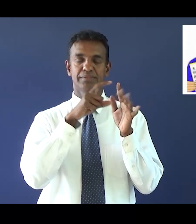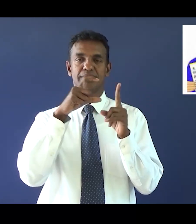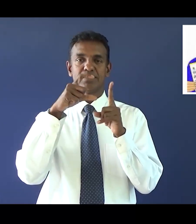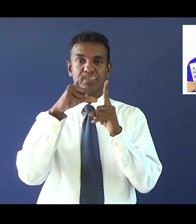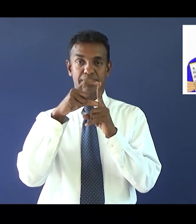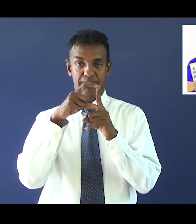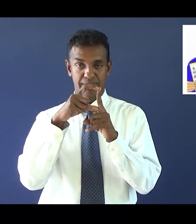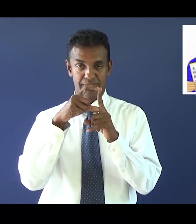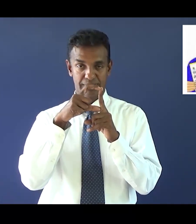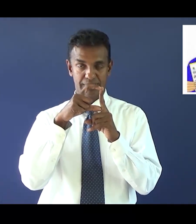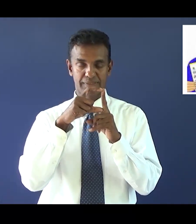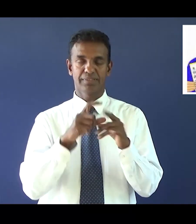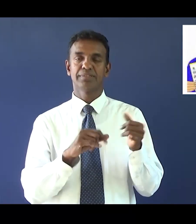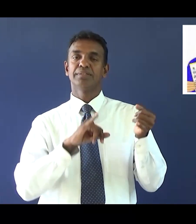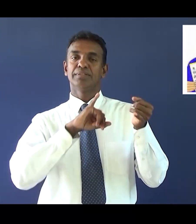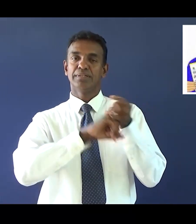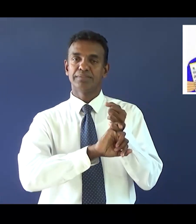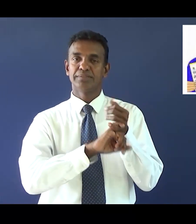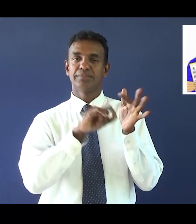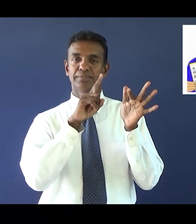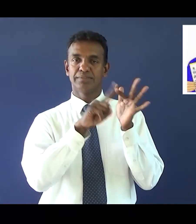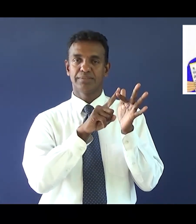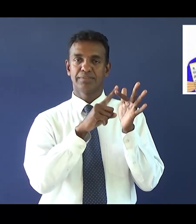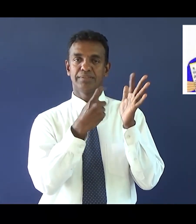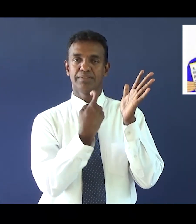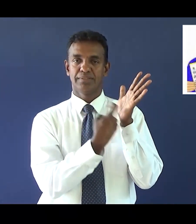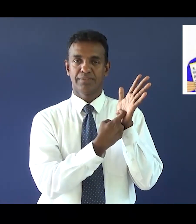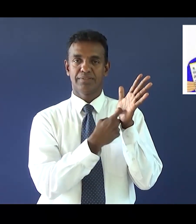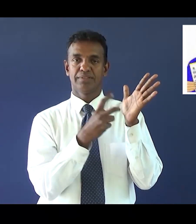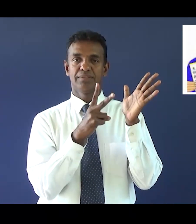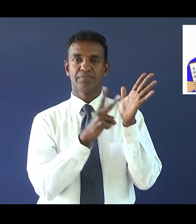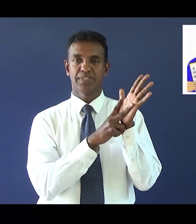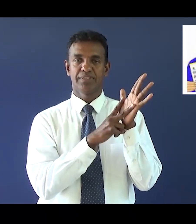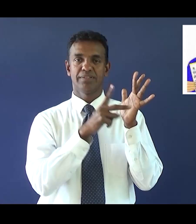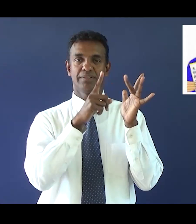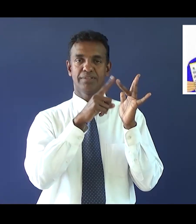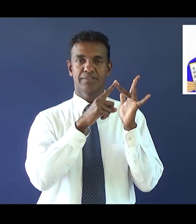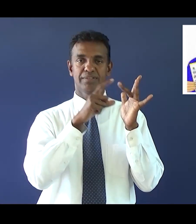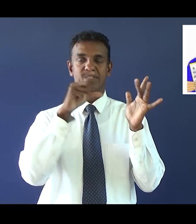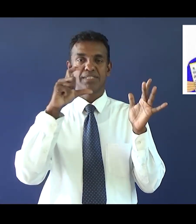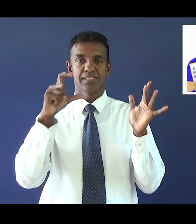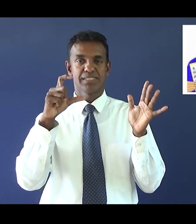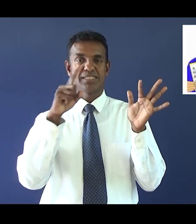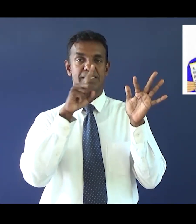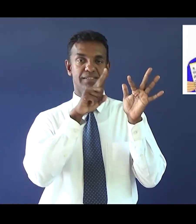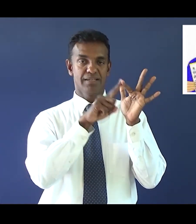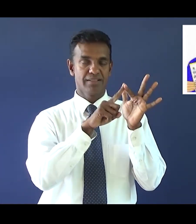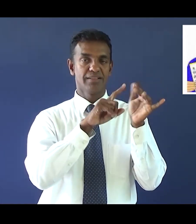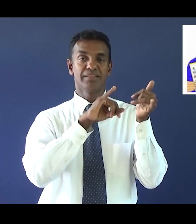Work and Pensions by the Easy Read service at